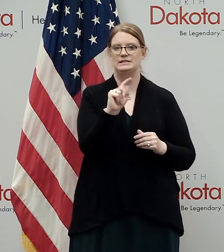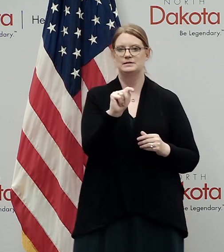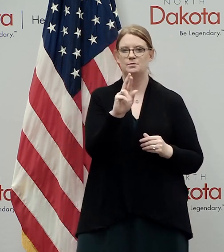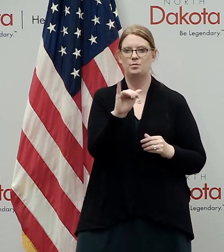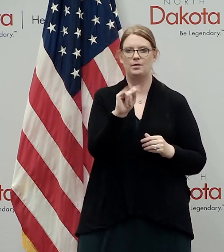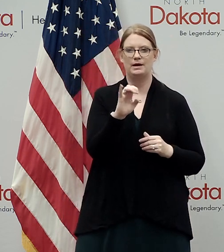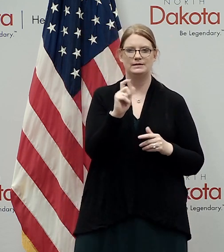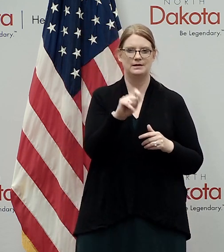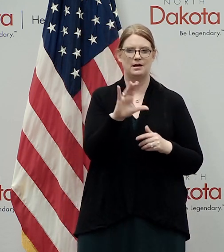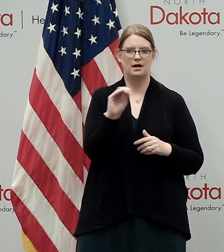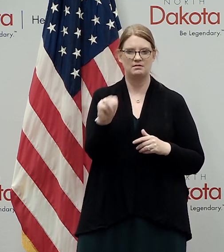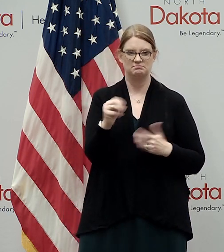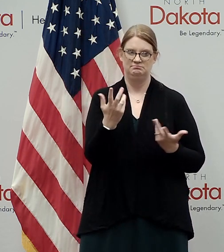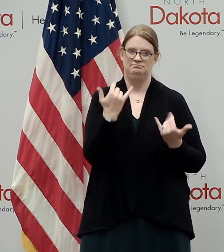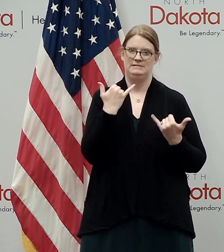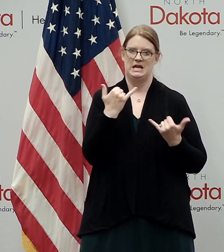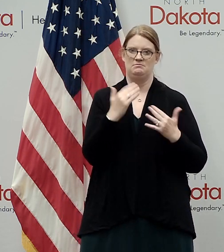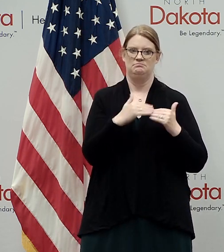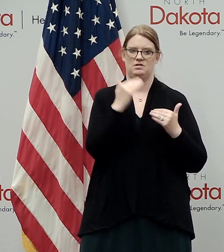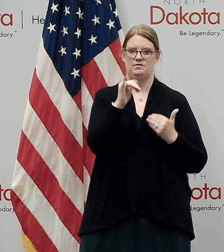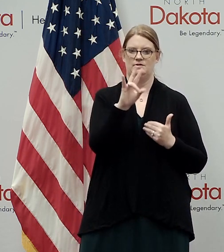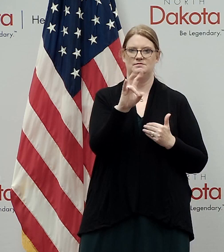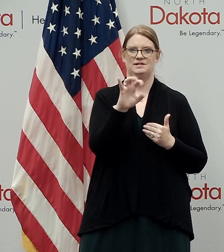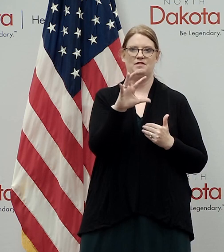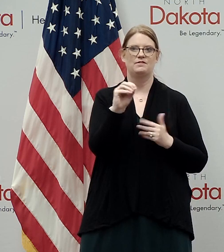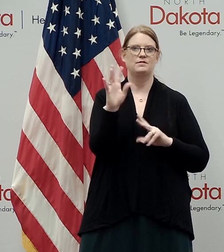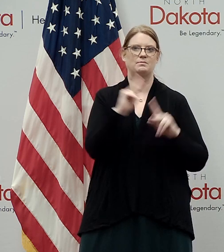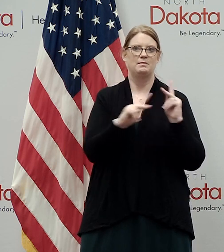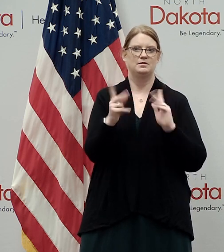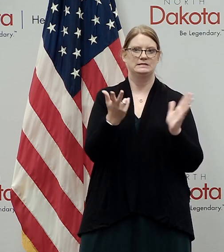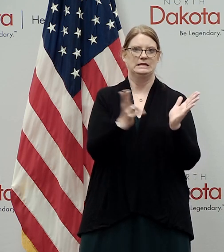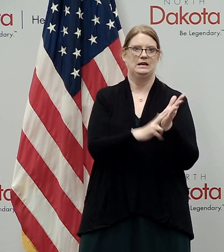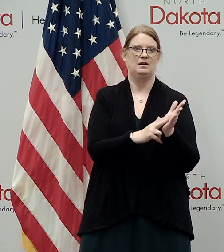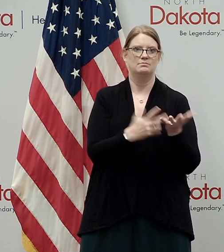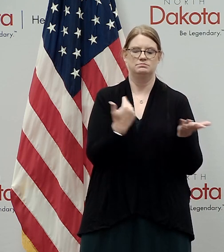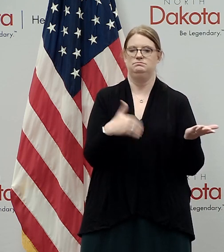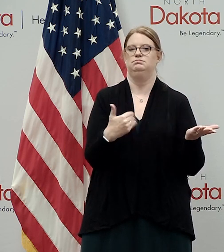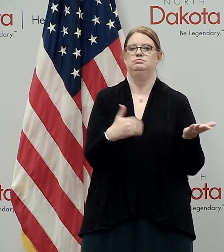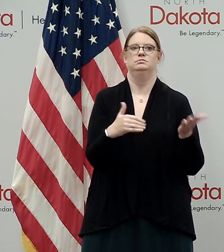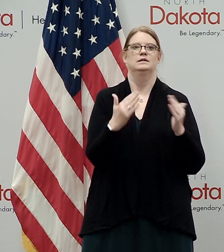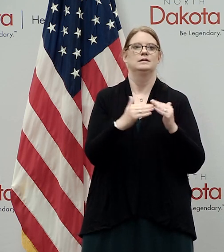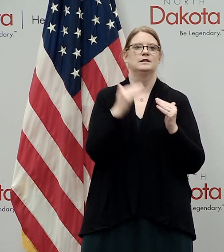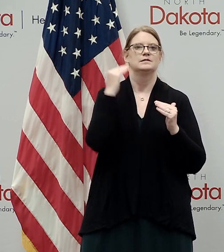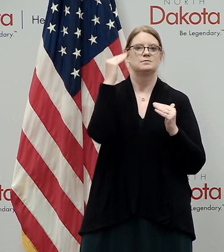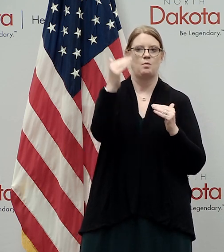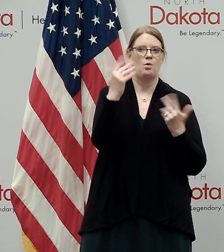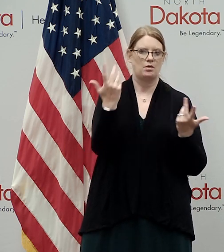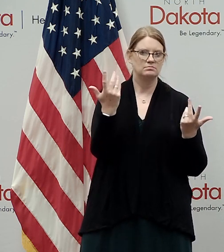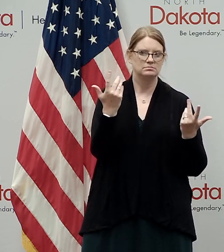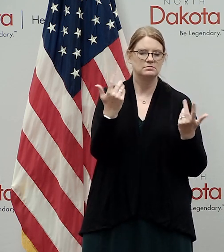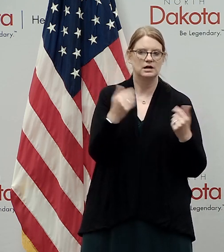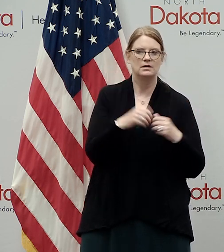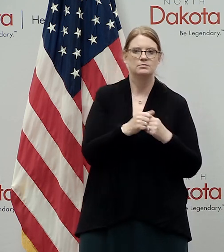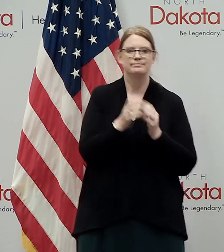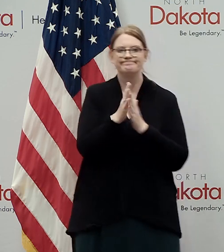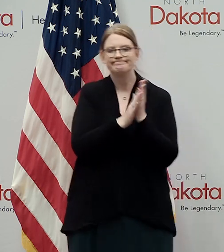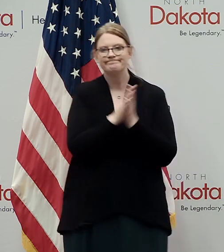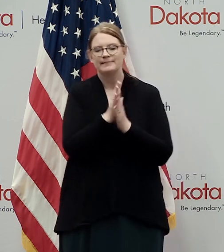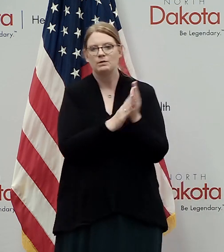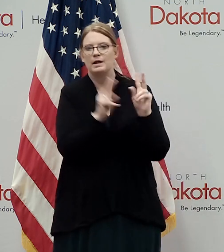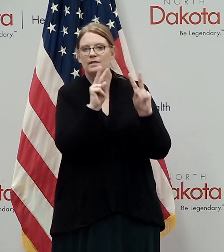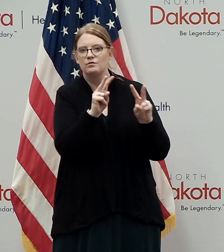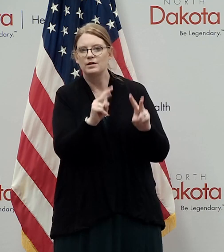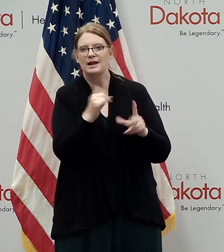think there's over 750 people already registered. That's more than we've ever had attend an in-person event. We look forward to having